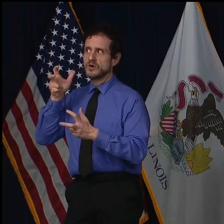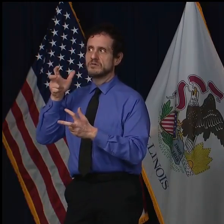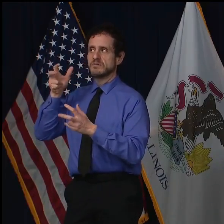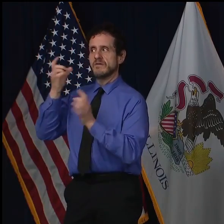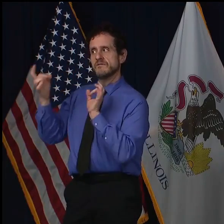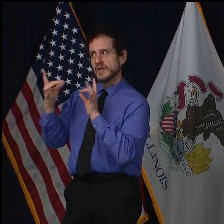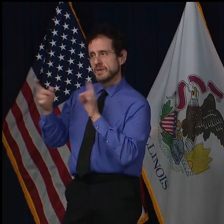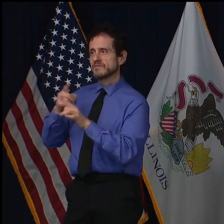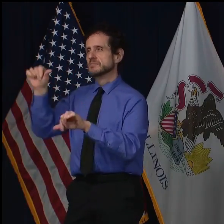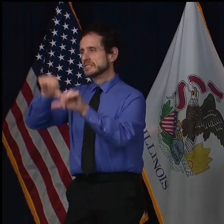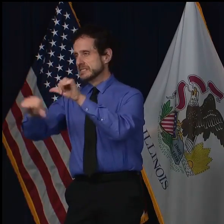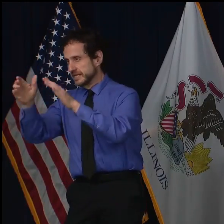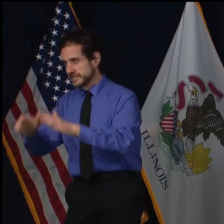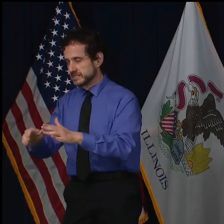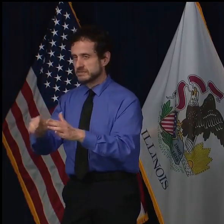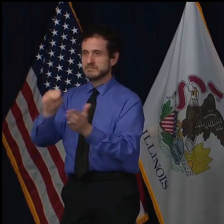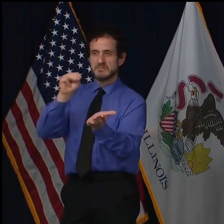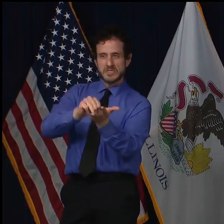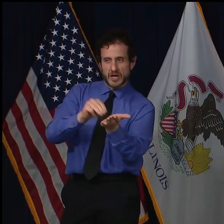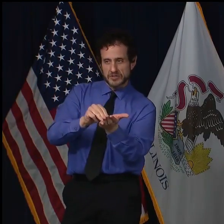from epidemiologists and doctors,